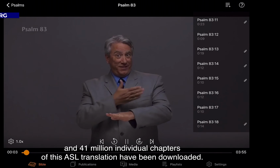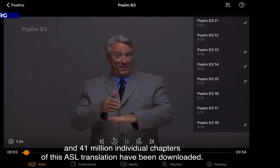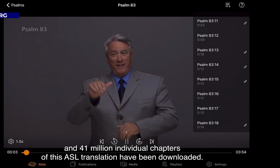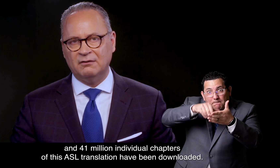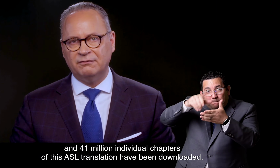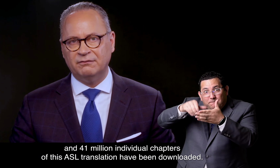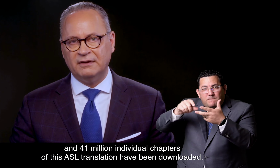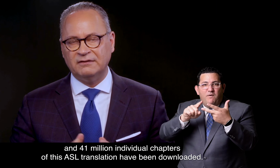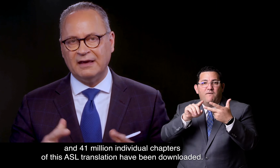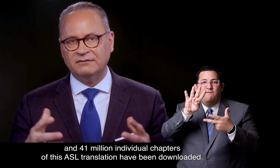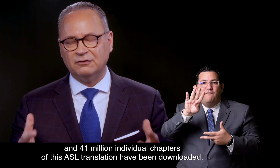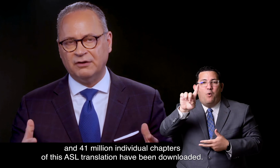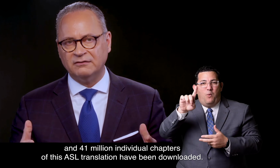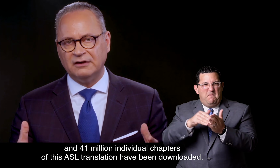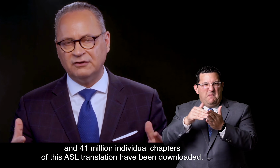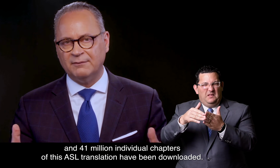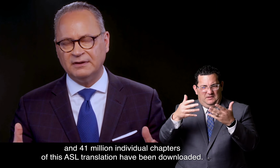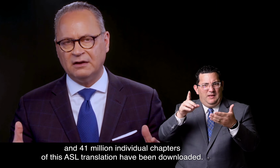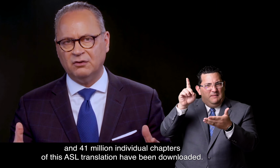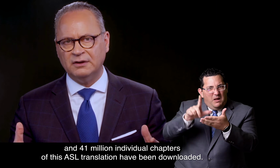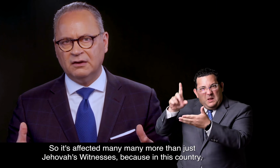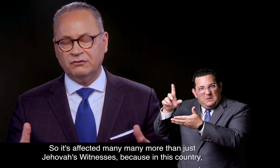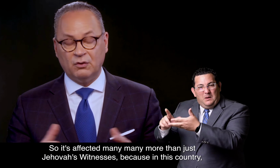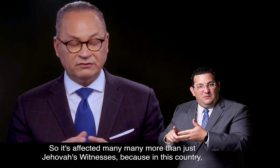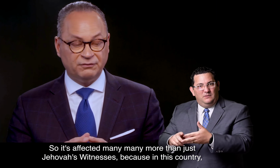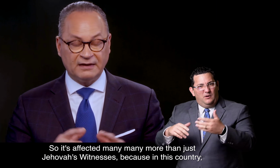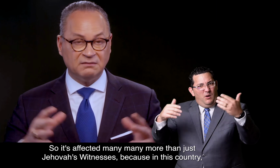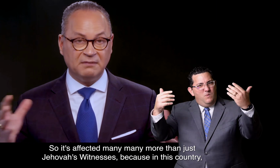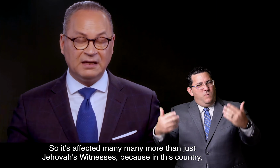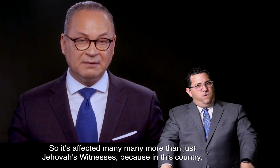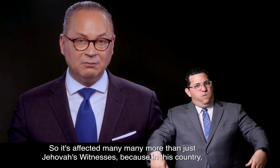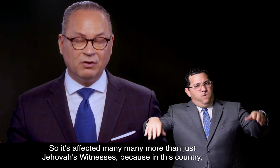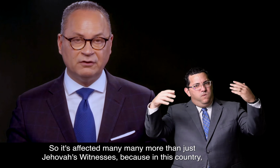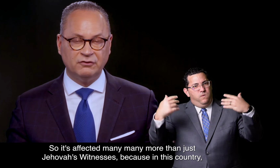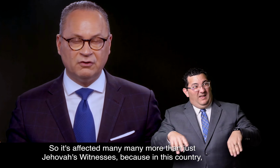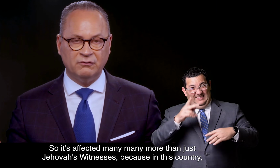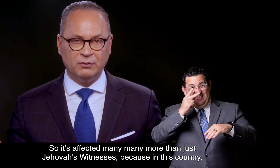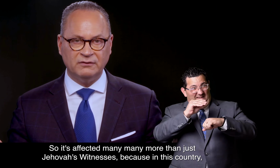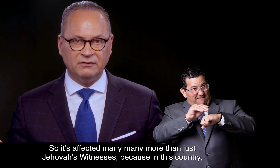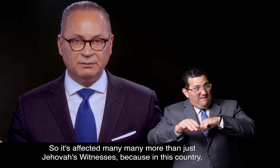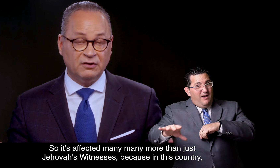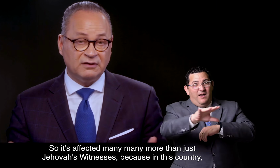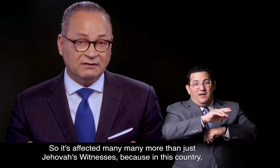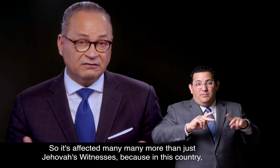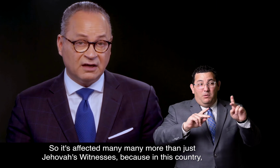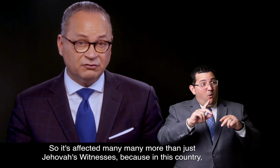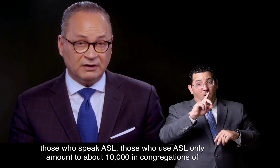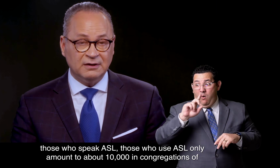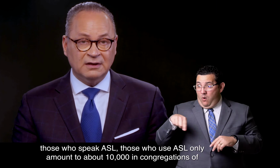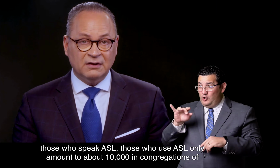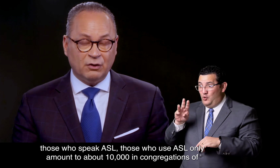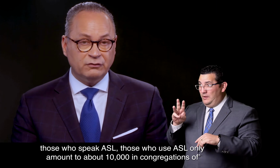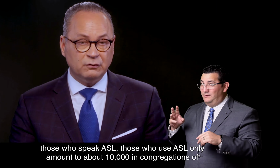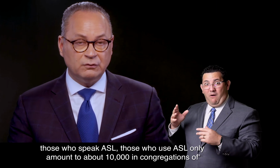chapters of this ASL translation have been downloaded. So it's affected many, many more than just Jehovah's Witnesses. Because in this